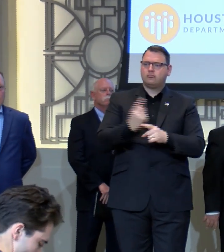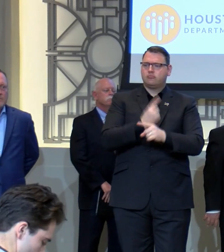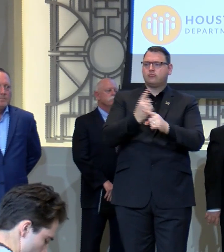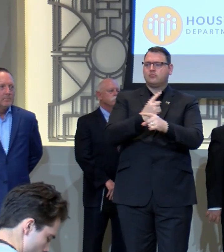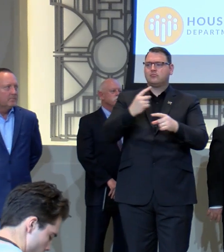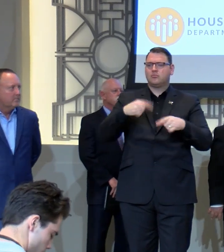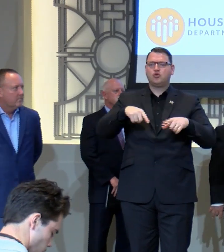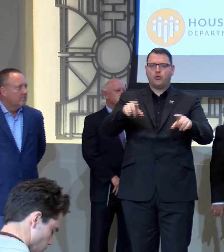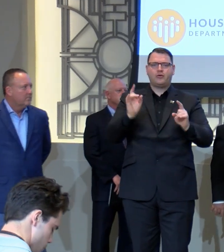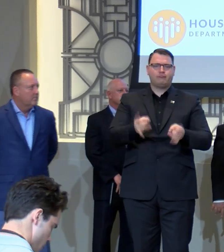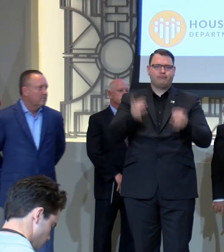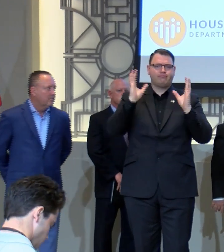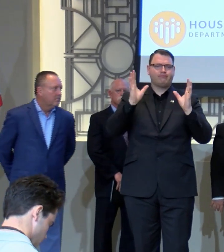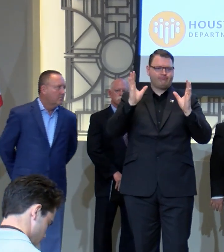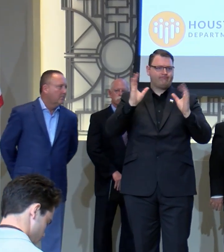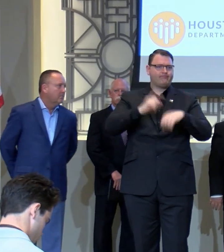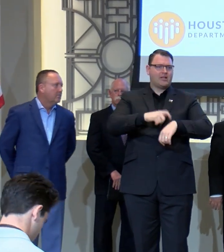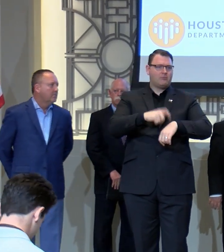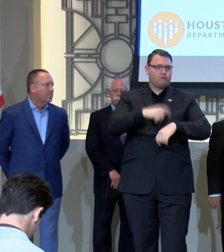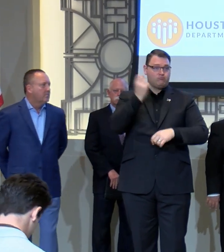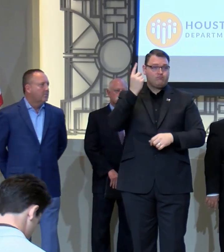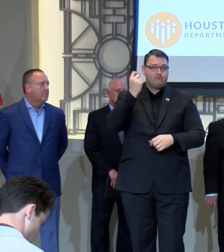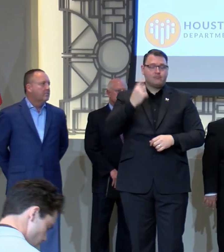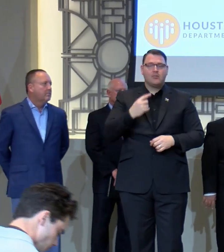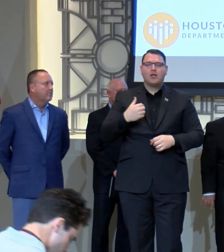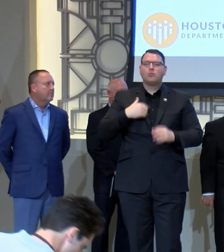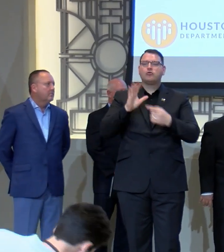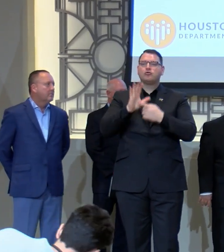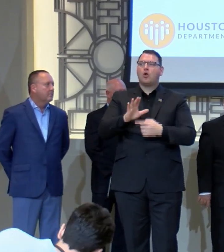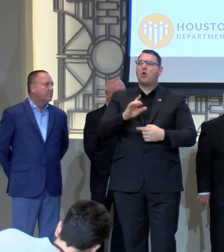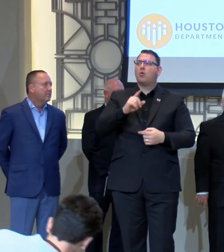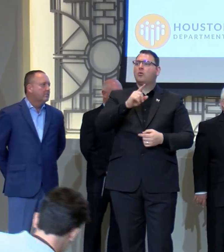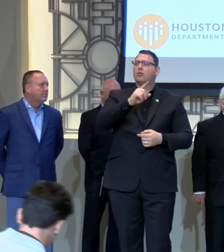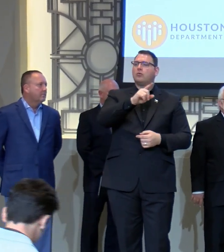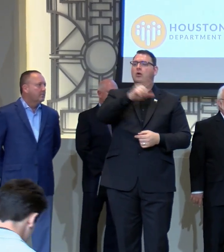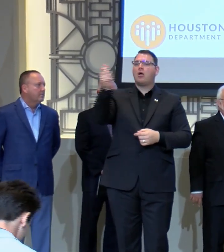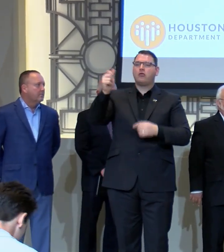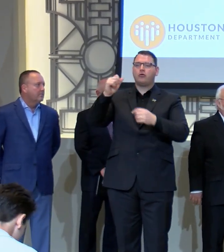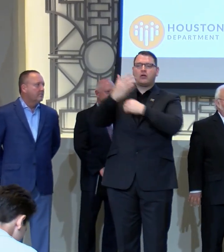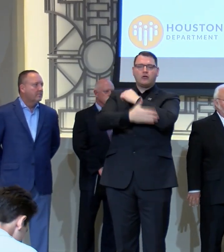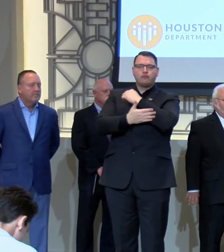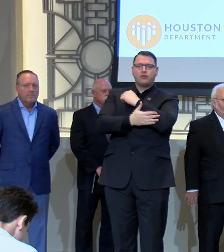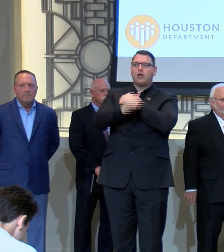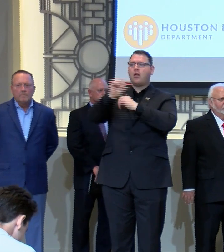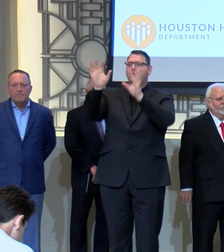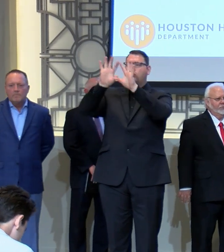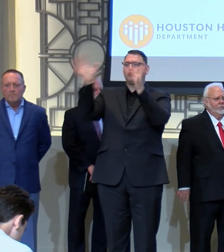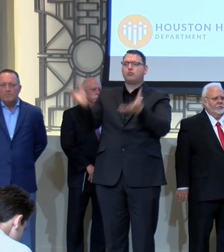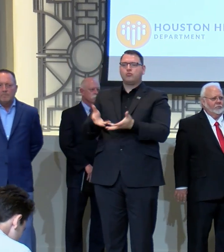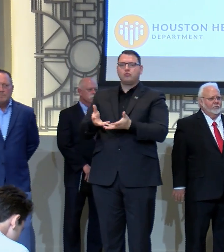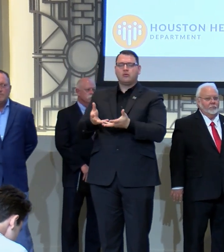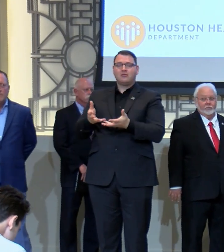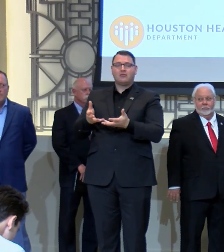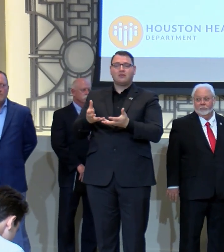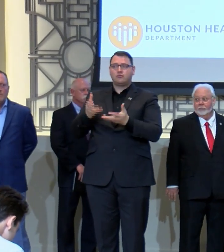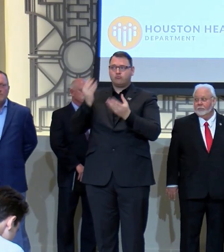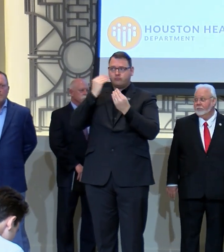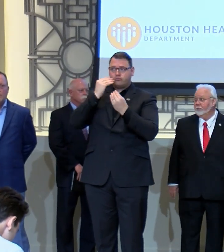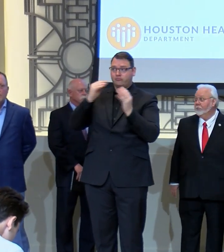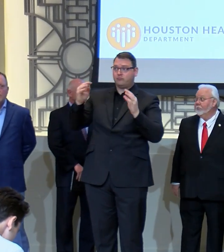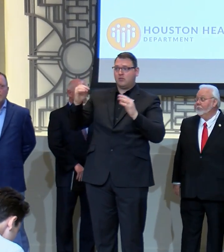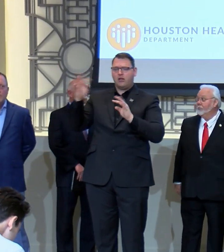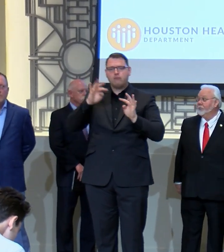And then let's show the rest of the country, rest of the world, that even in a crisis, we